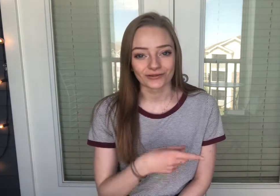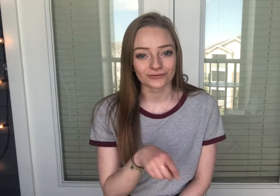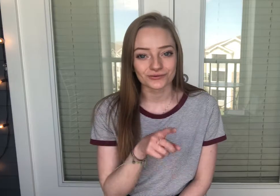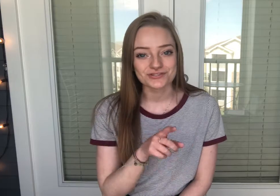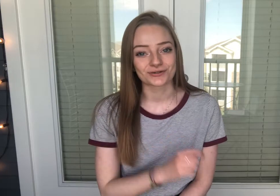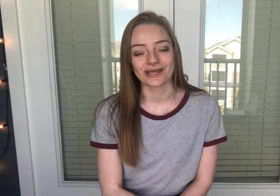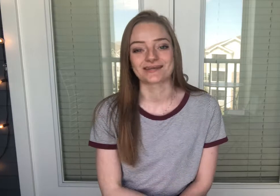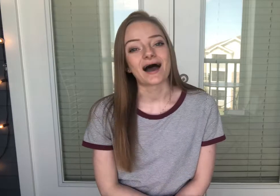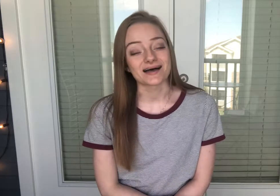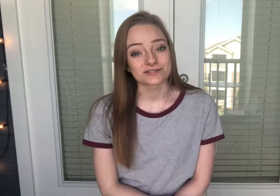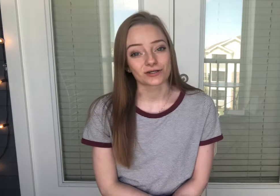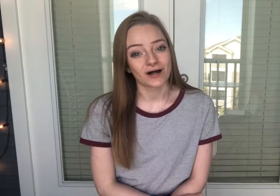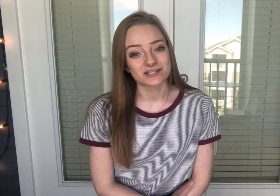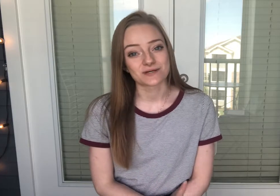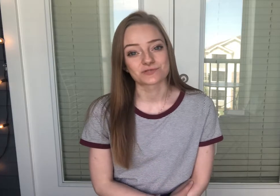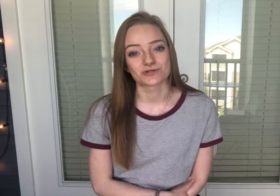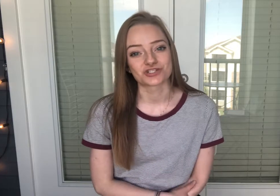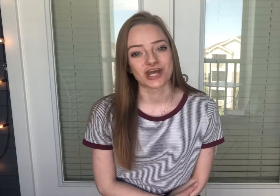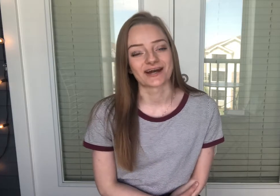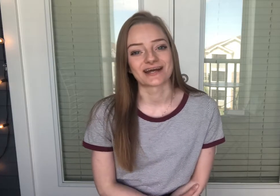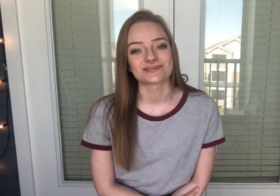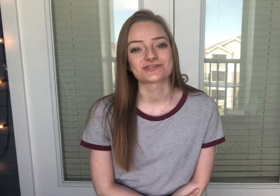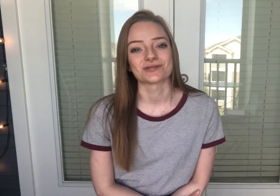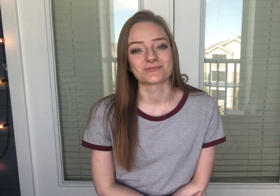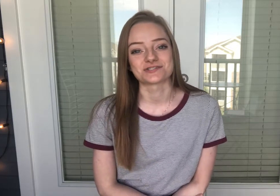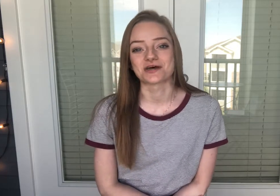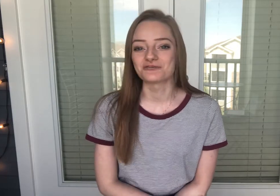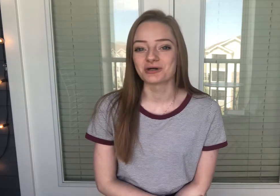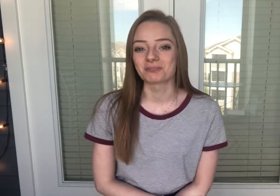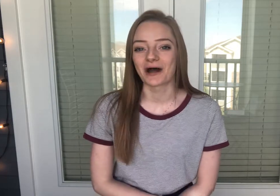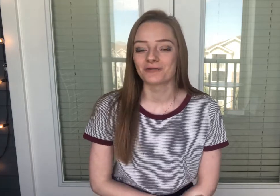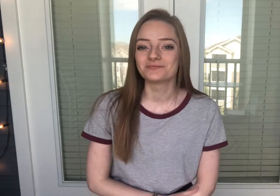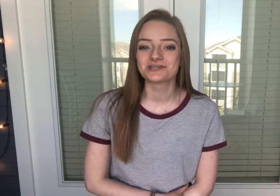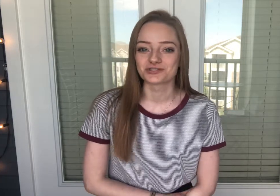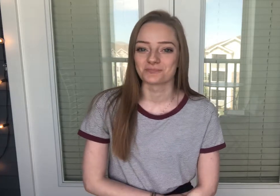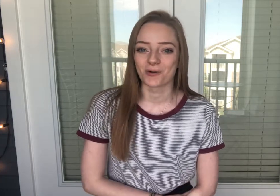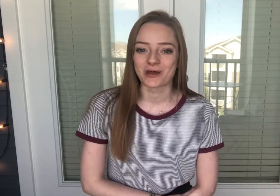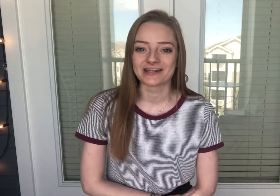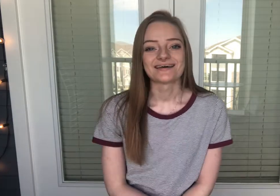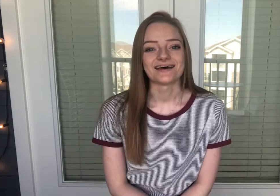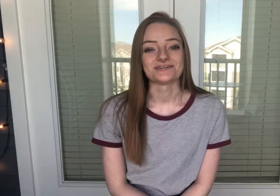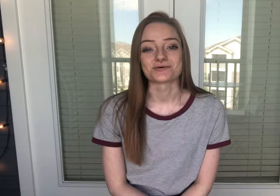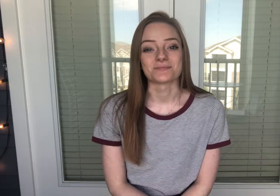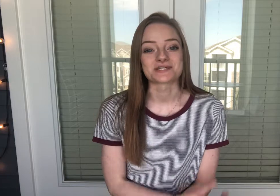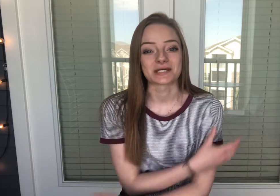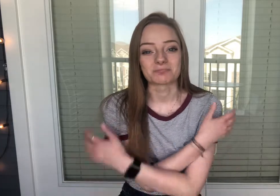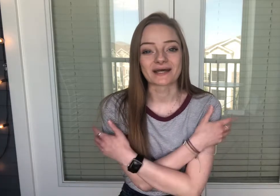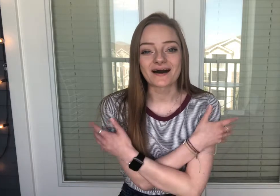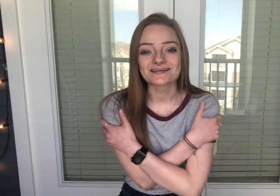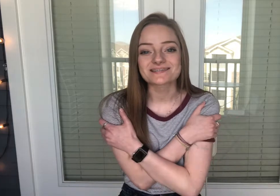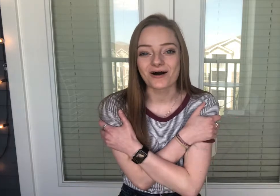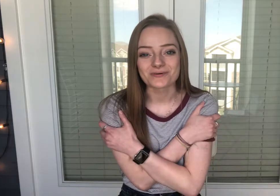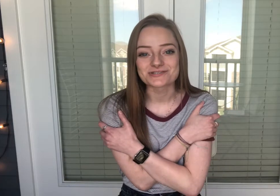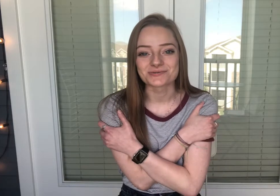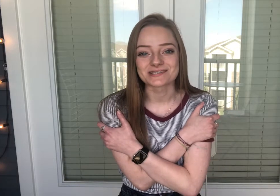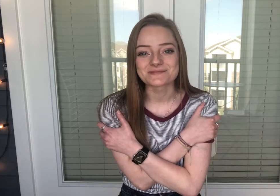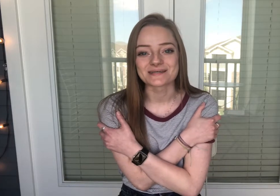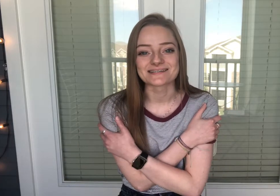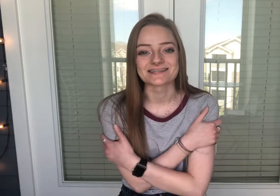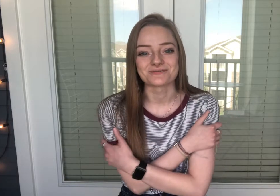little screen as their classmates were sharing. So that was definitely a proud teacher moment. And so I'm sending big hugs to all my students because that was